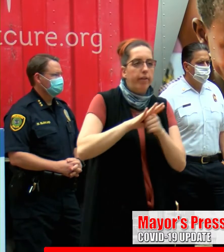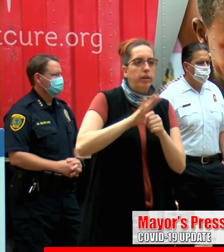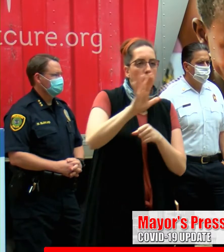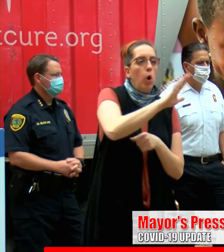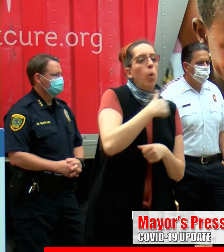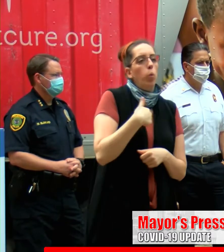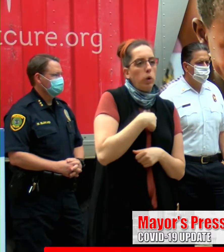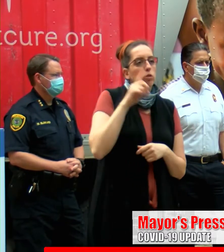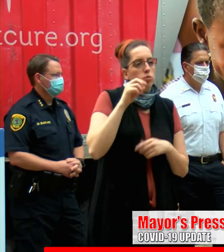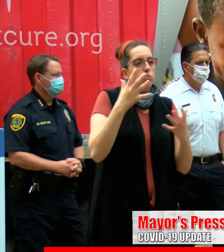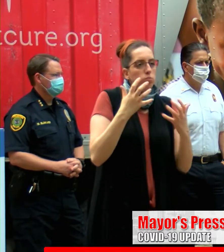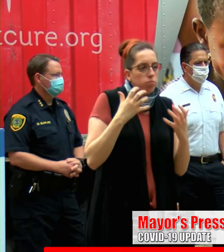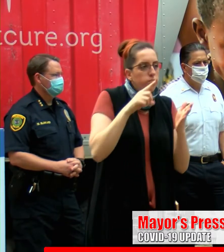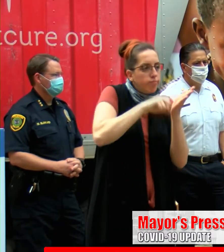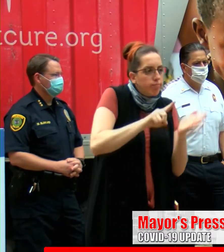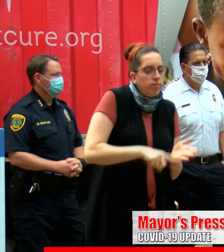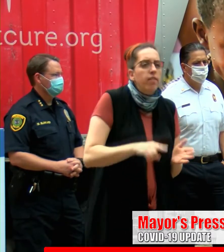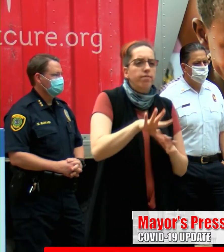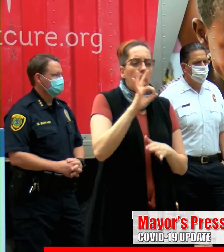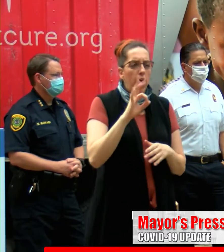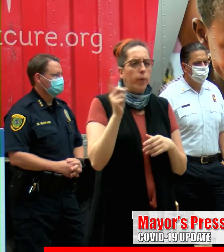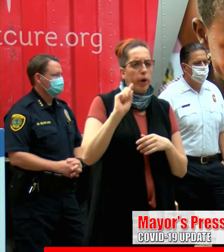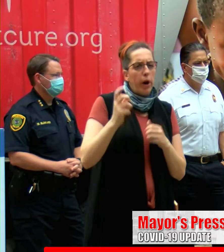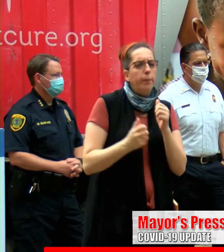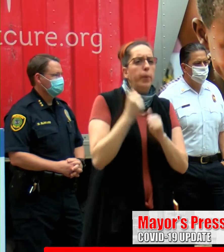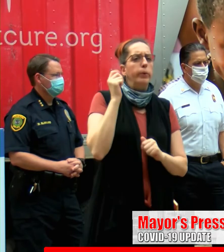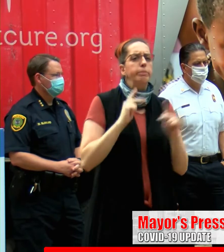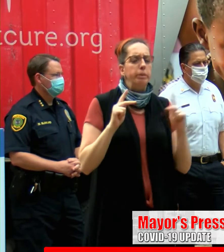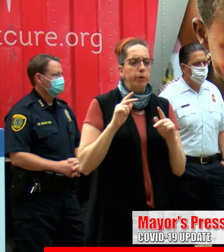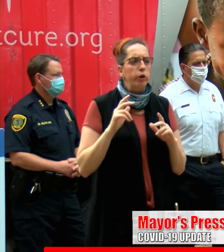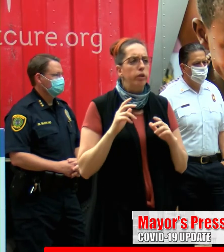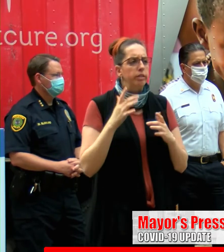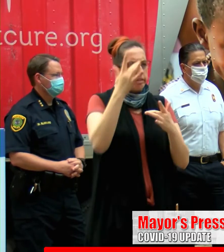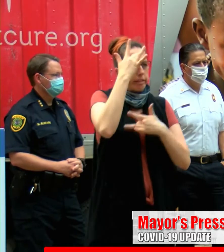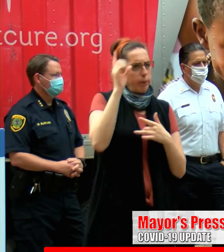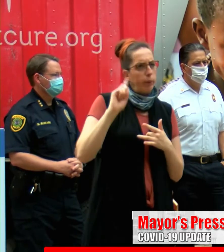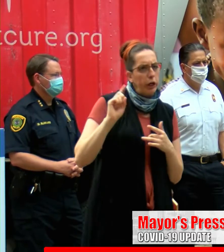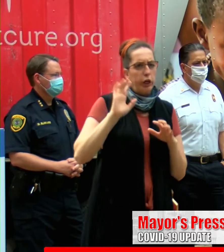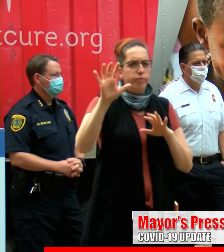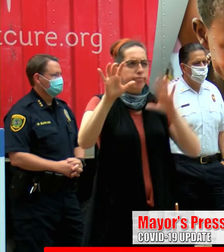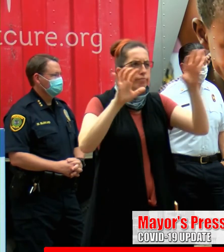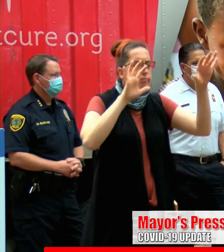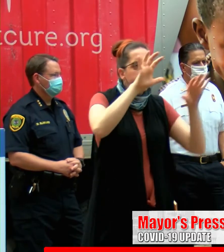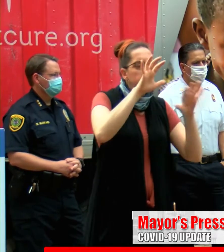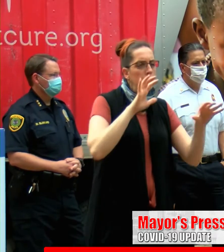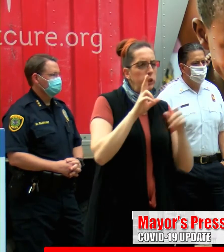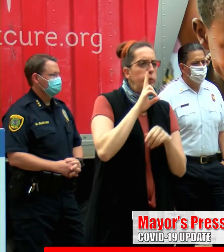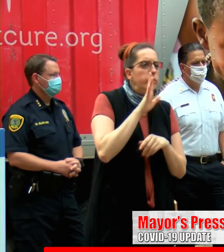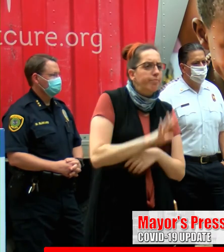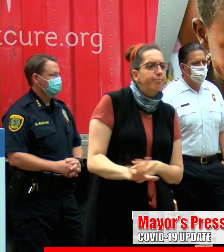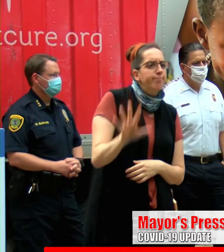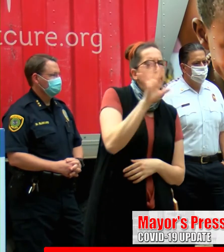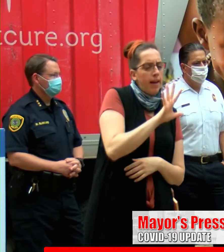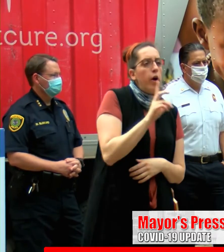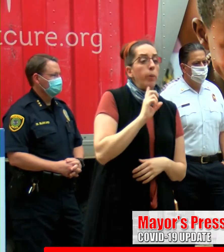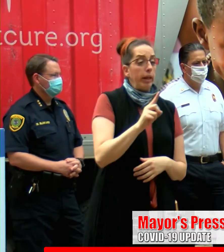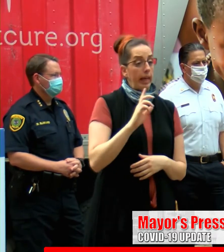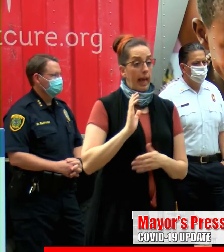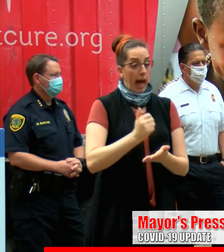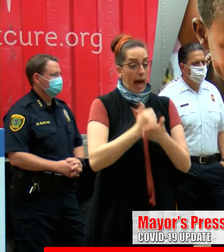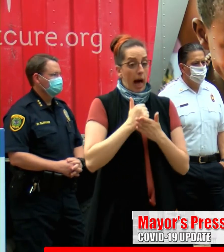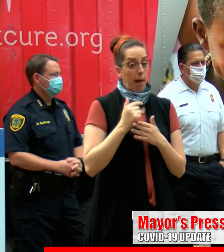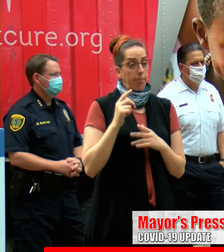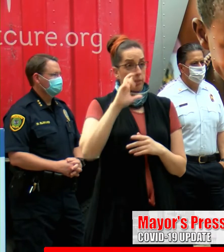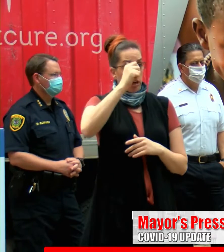like to provide heat maps so people can get a sense of where the cases are, and then it will help policymakers like